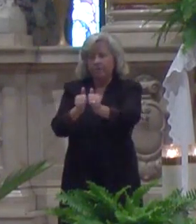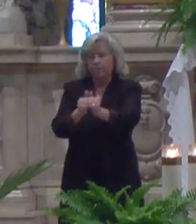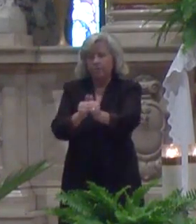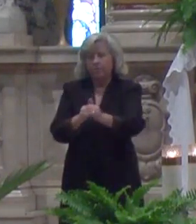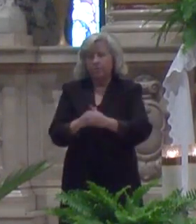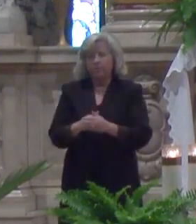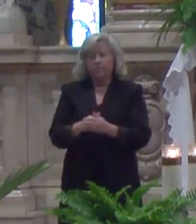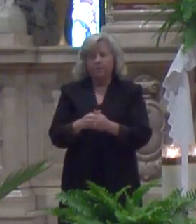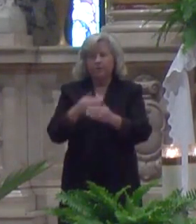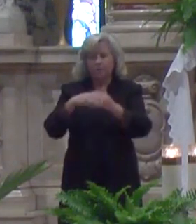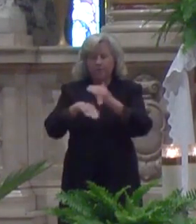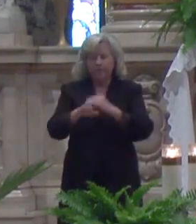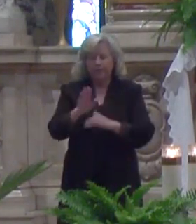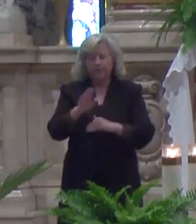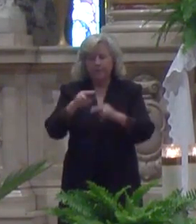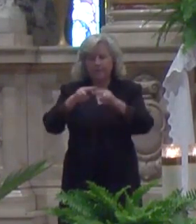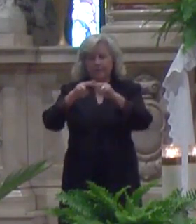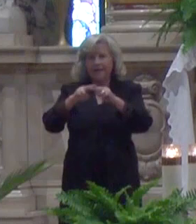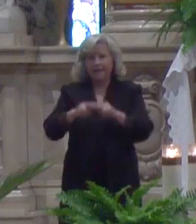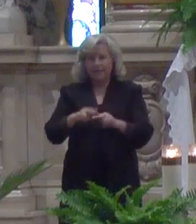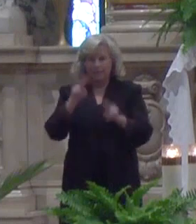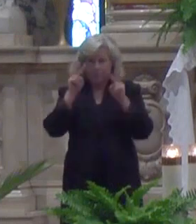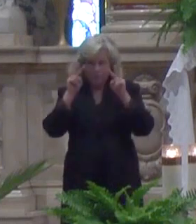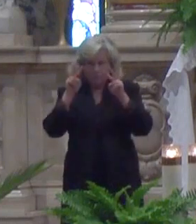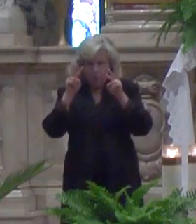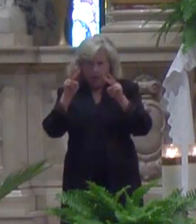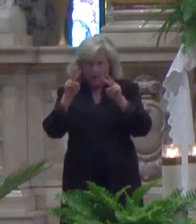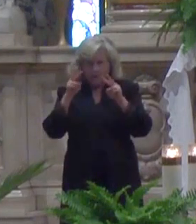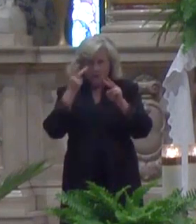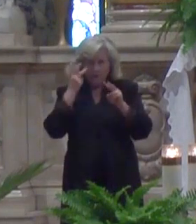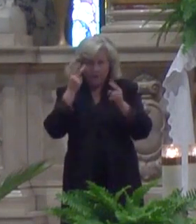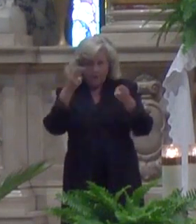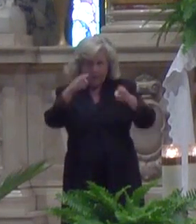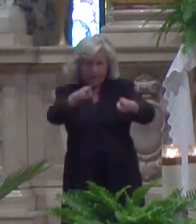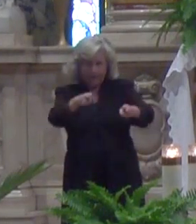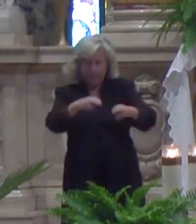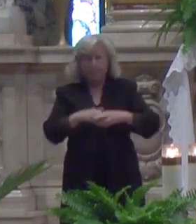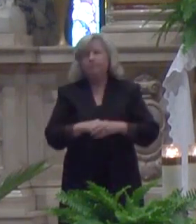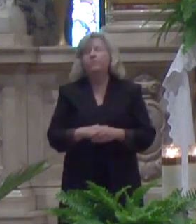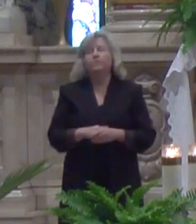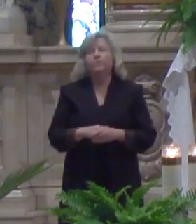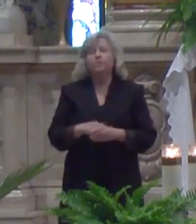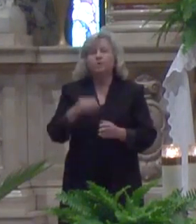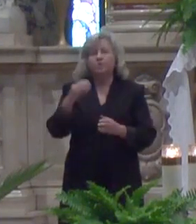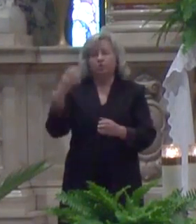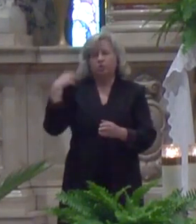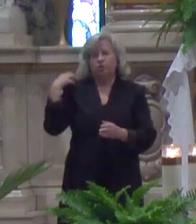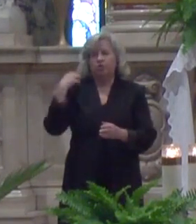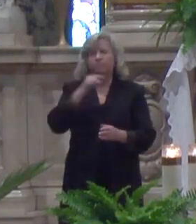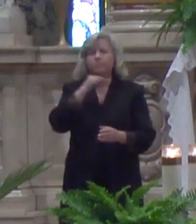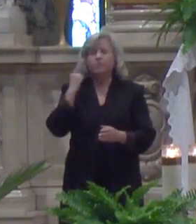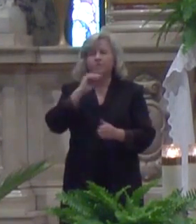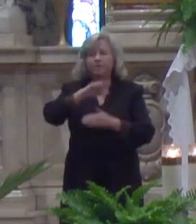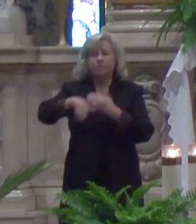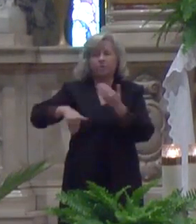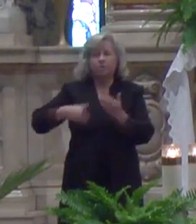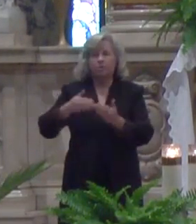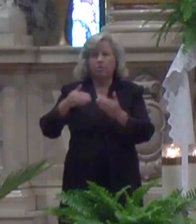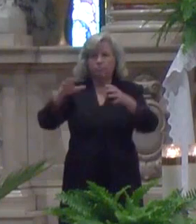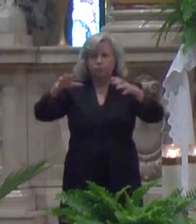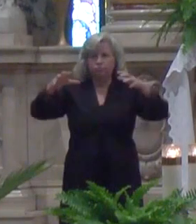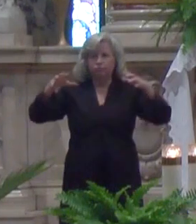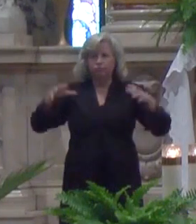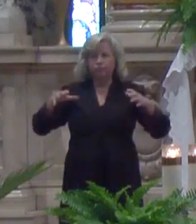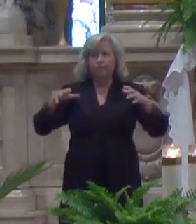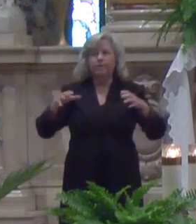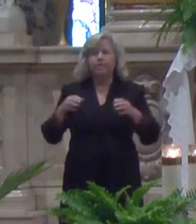and going inside, he sat down with the servants to see the outcome. The chief priests and the entire Sanhedrin kept